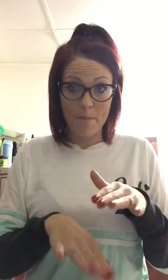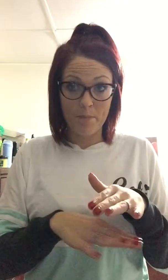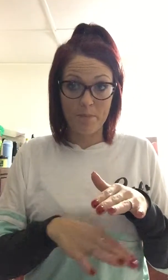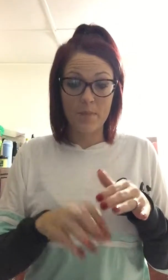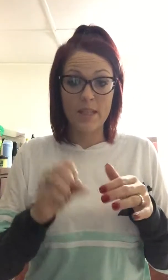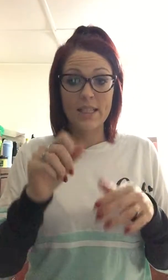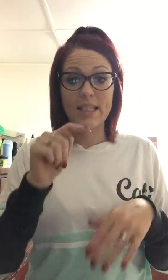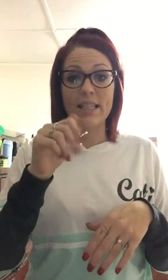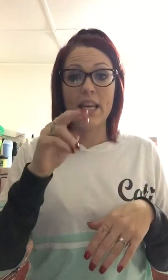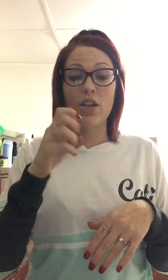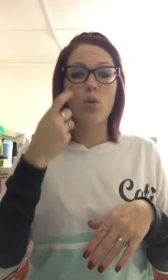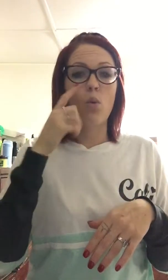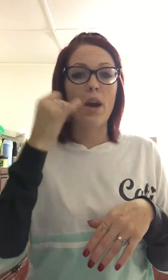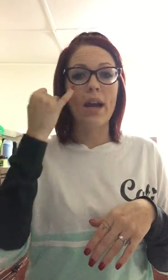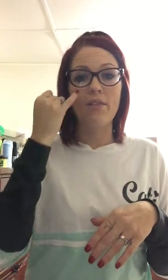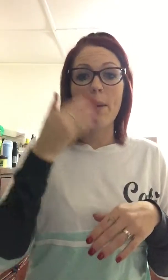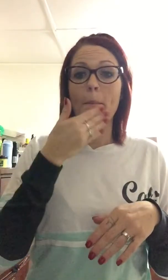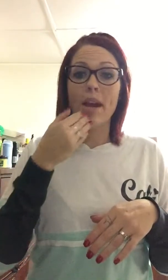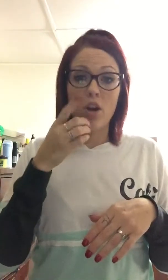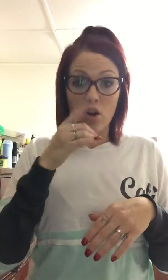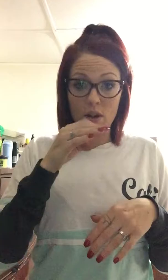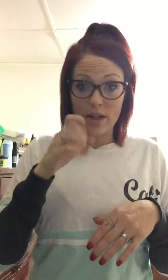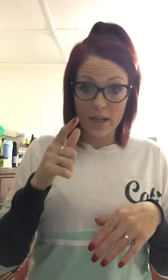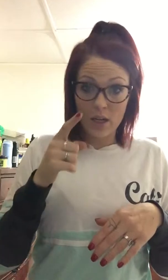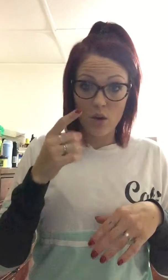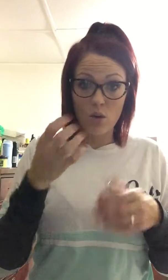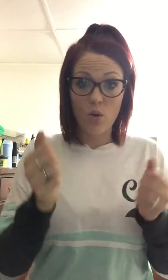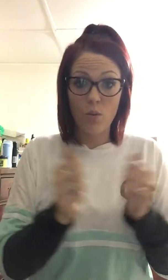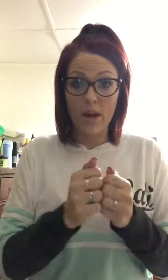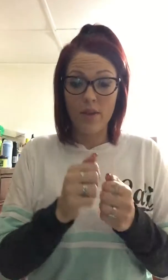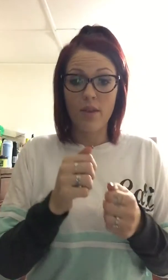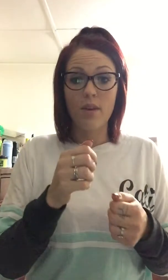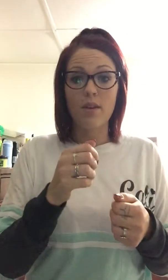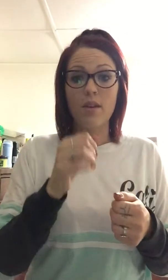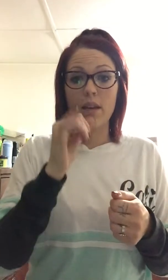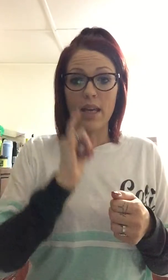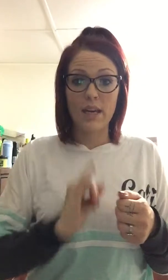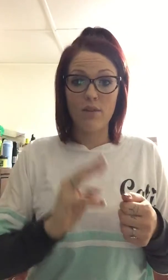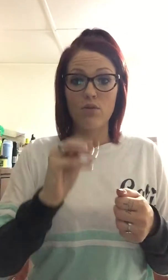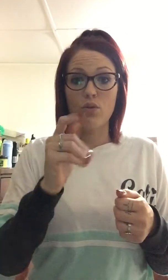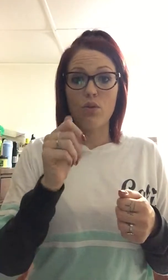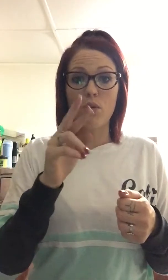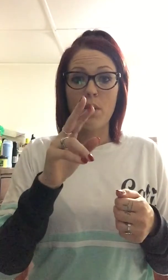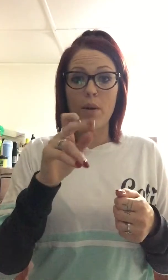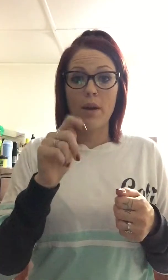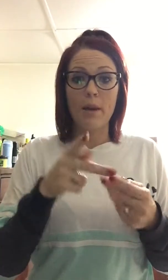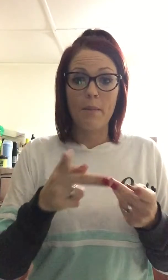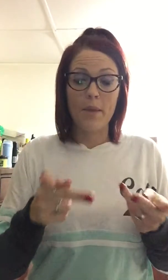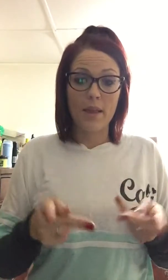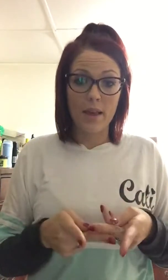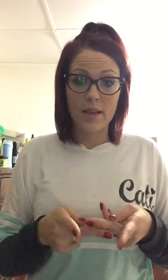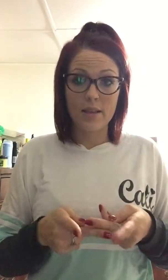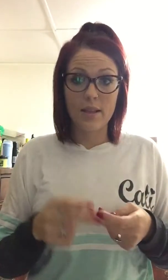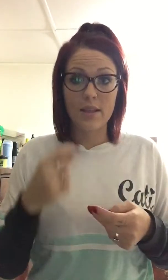23rd, 2010. But what does it actually do? Let's look at the basics. Healthcare in the United States has some